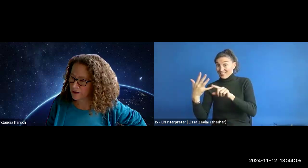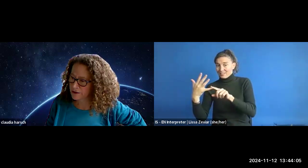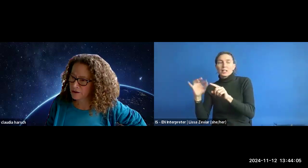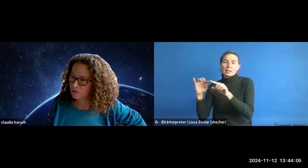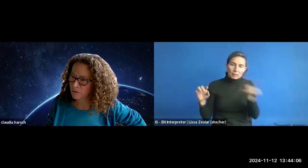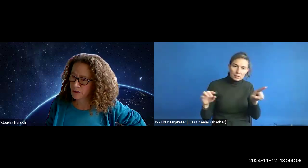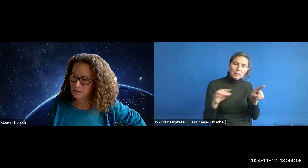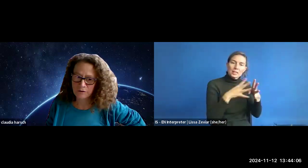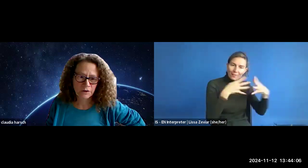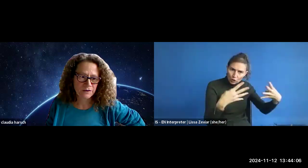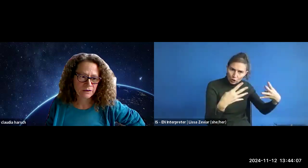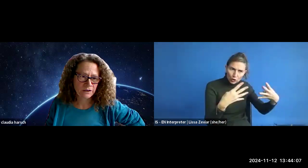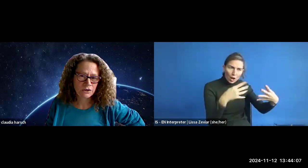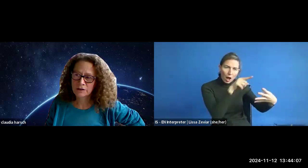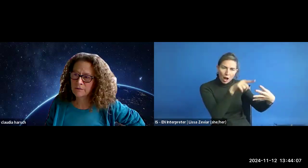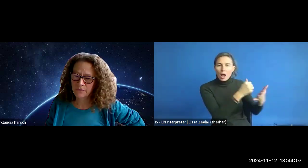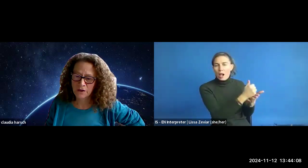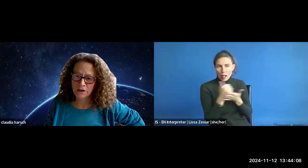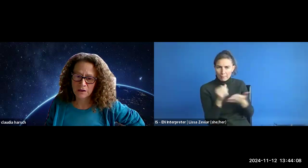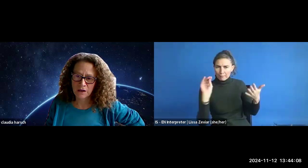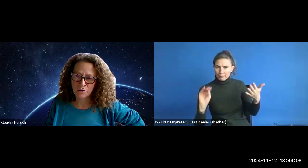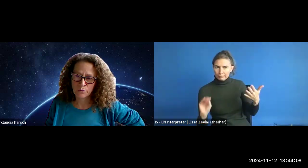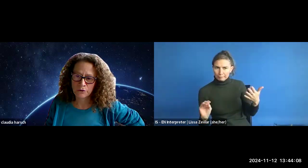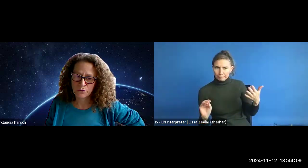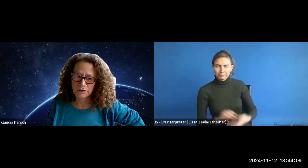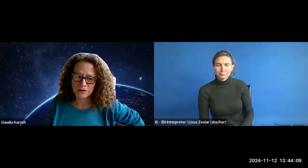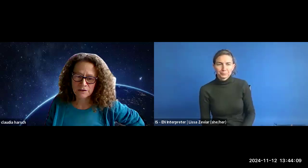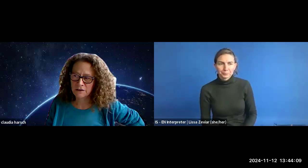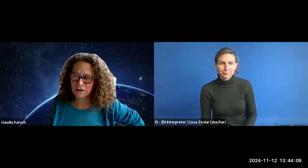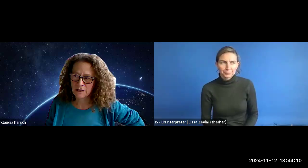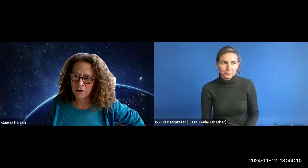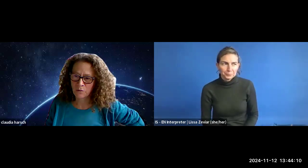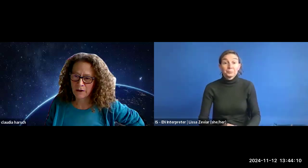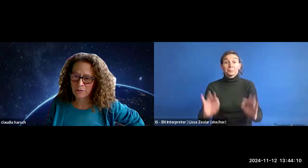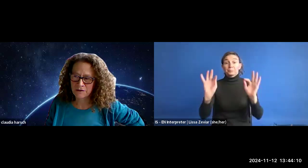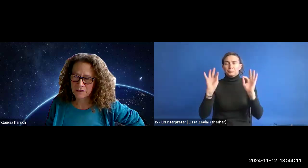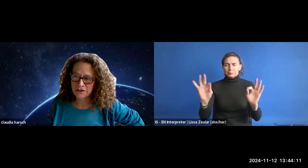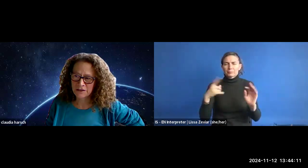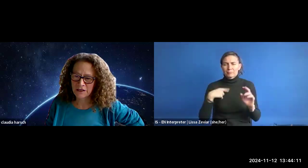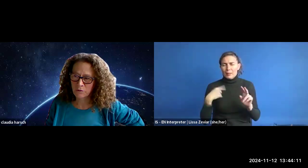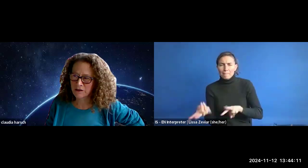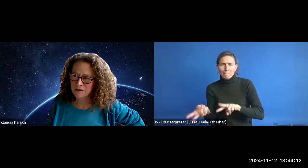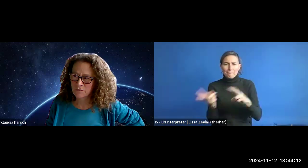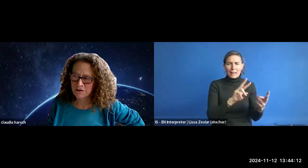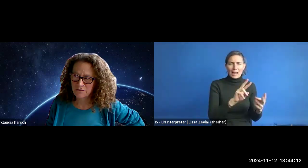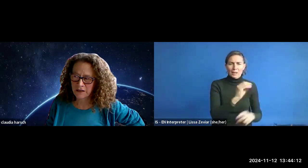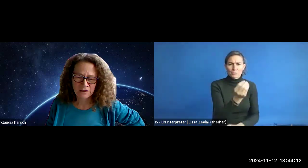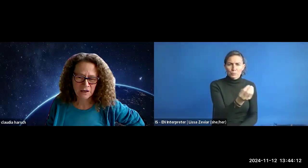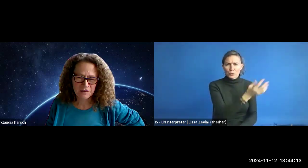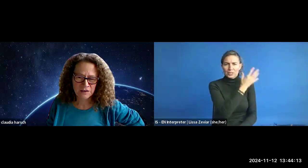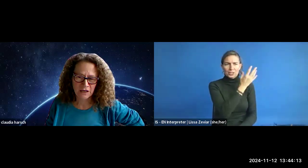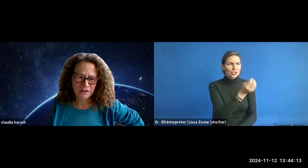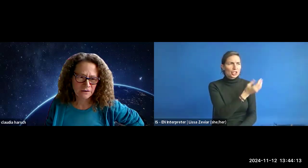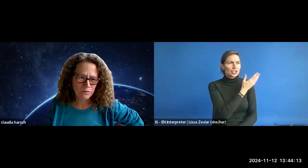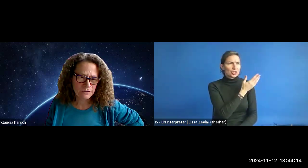All right, going back to the presentation, and I hope you can see now my presentation again where it says